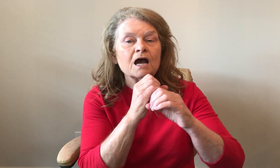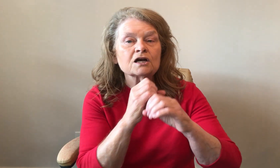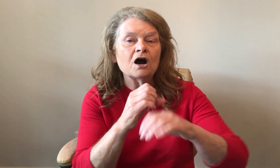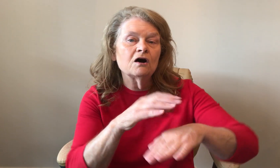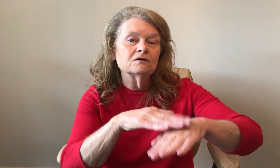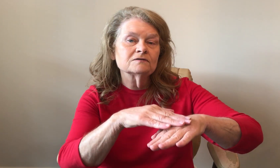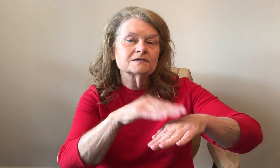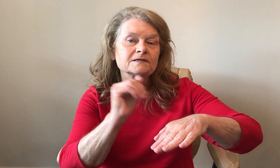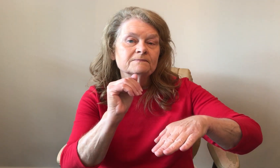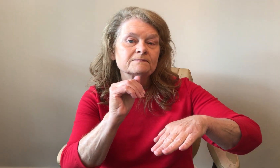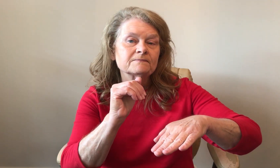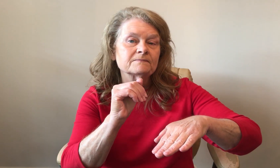Calls.